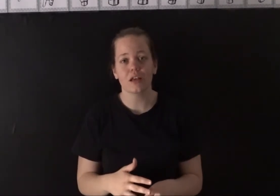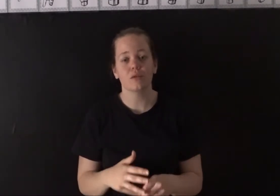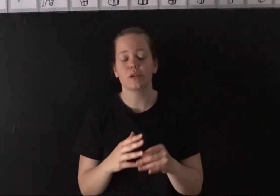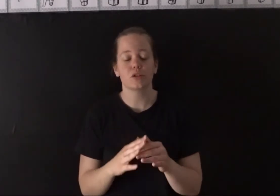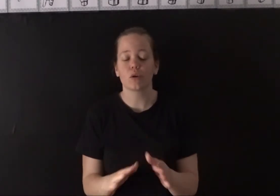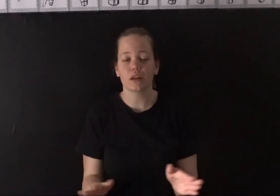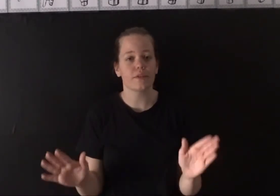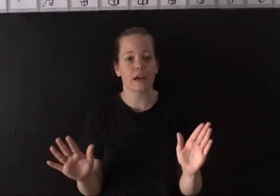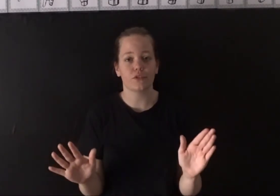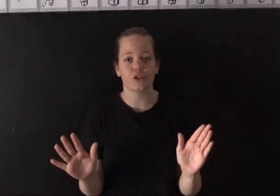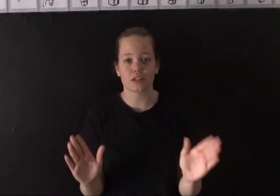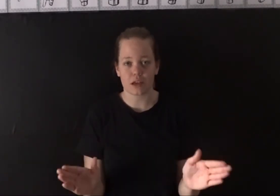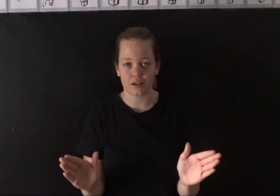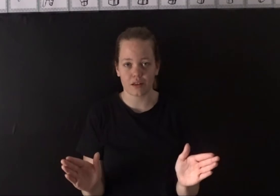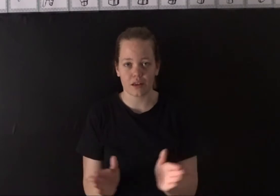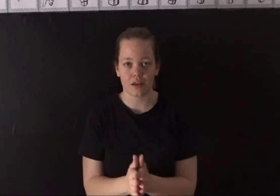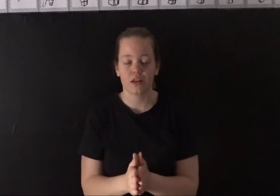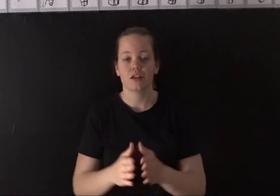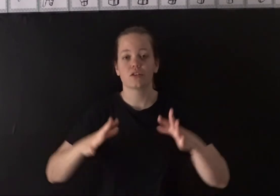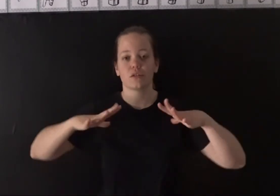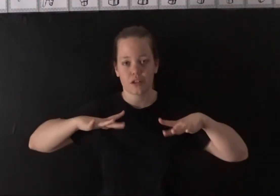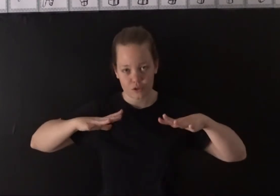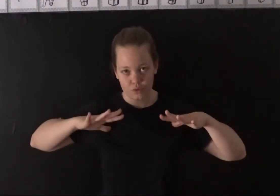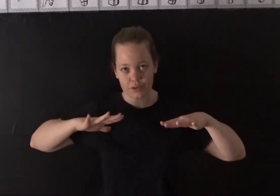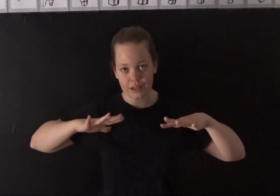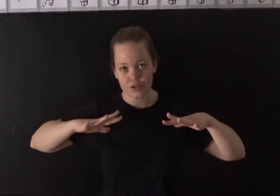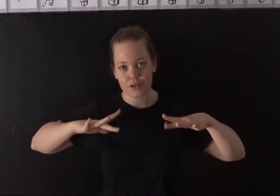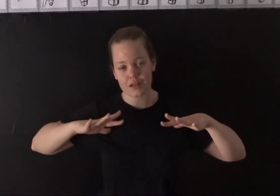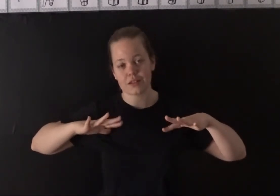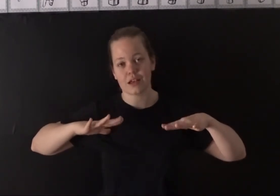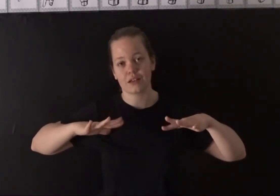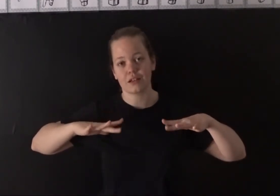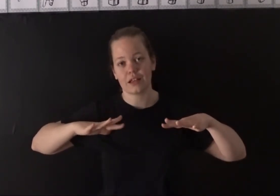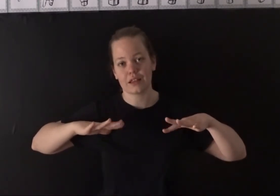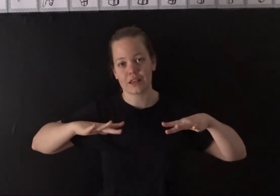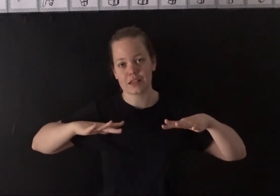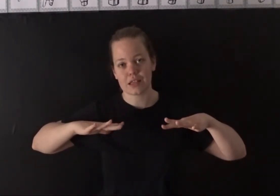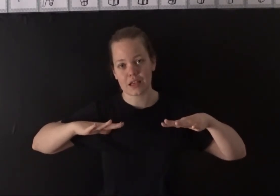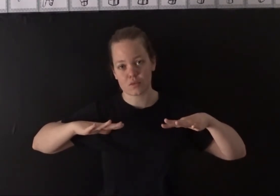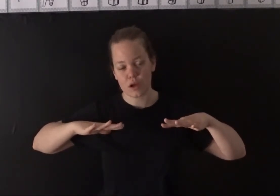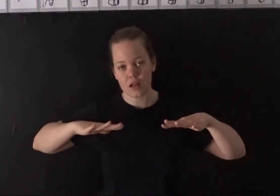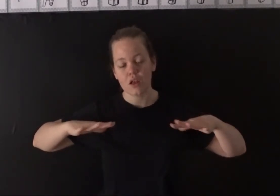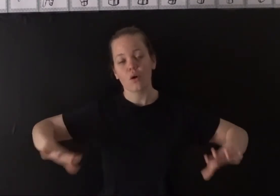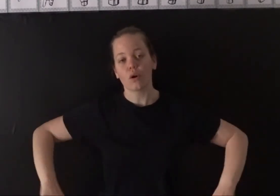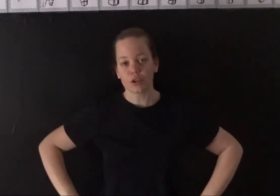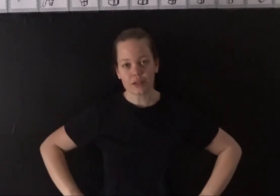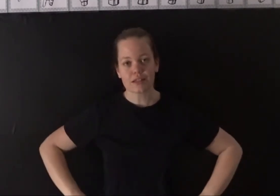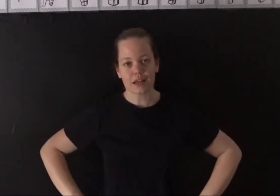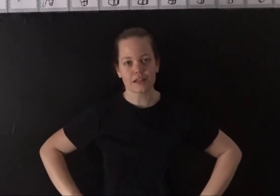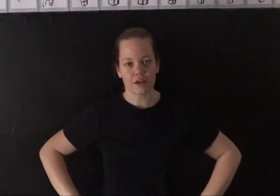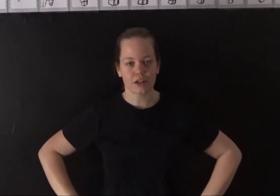would be totally fine for you to sign it like that. So, Newfoundland, you can sign like this as well, or you can sign it down at your